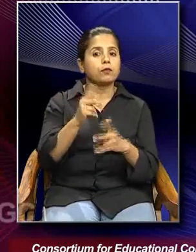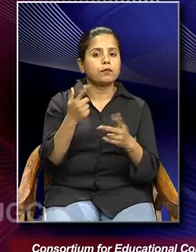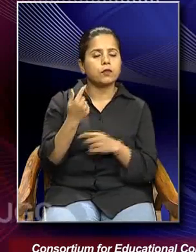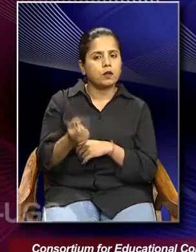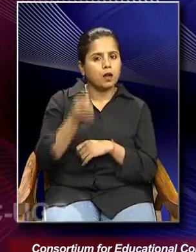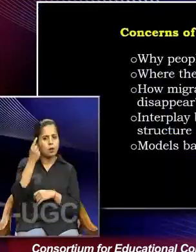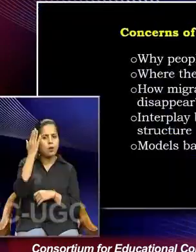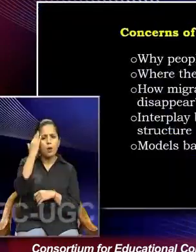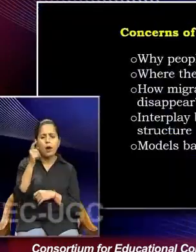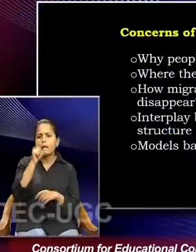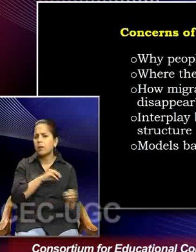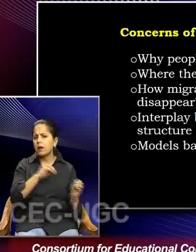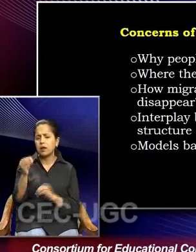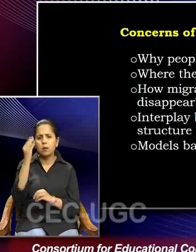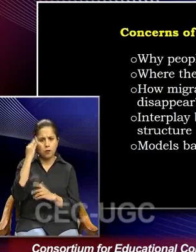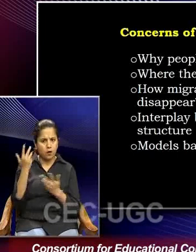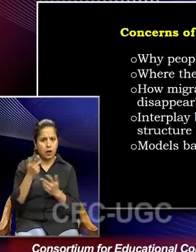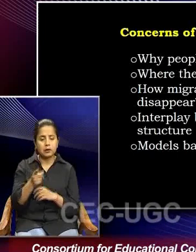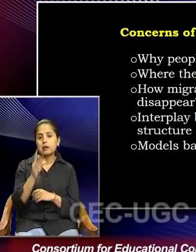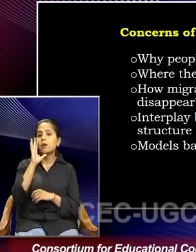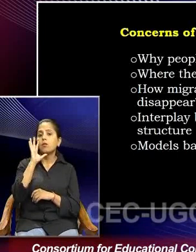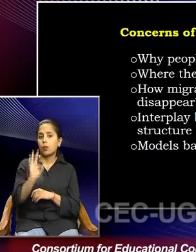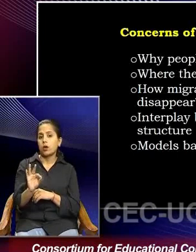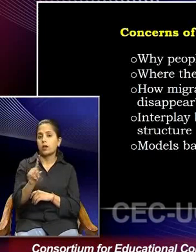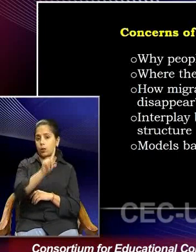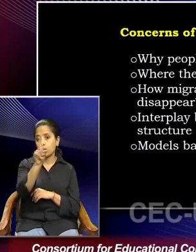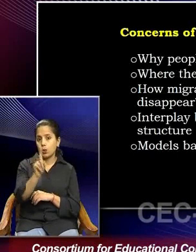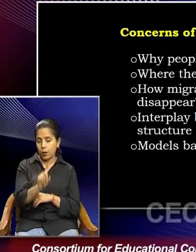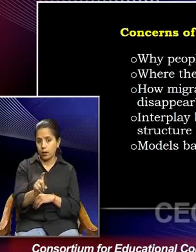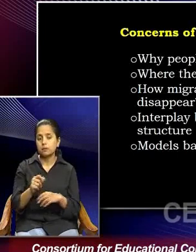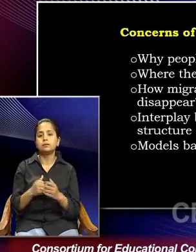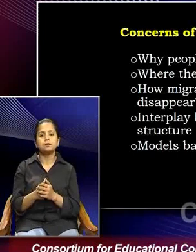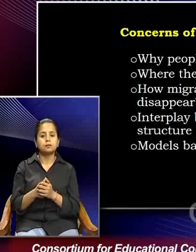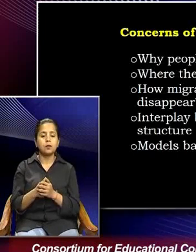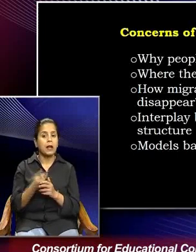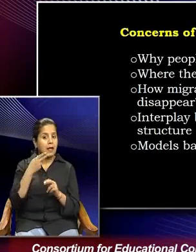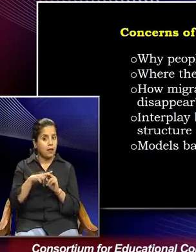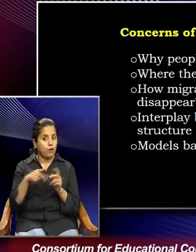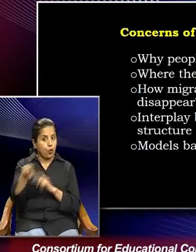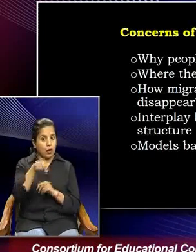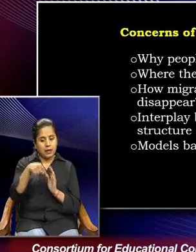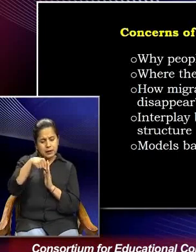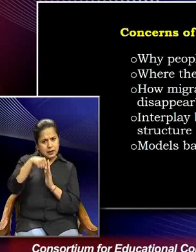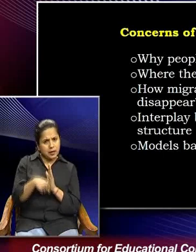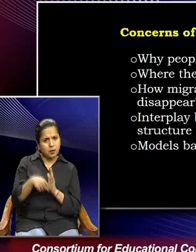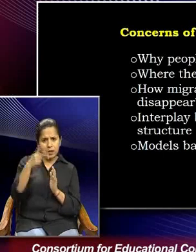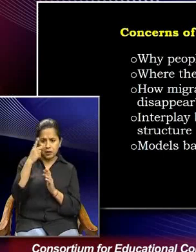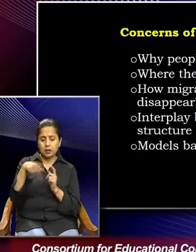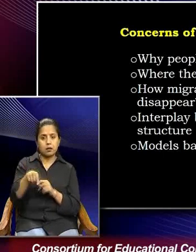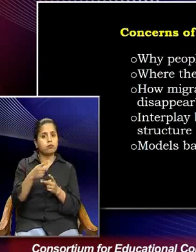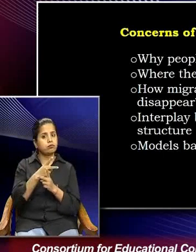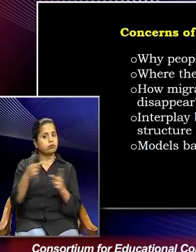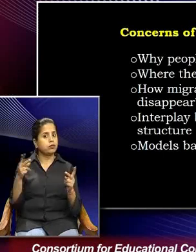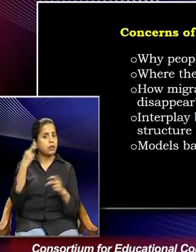understand why do people migrate. This is a very important question, and if you go deeper into this, there are